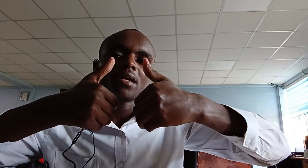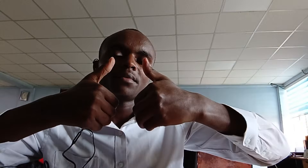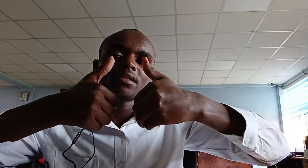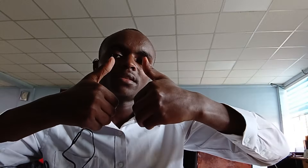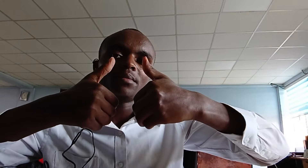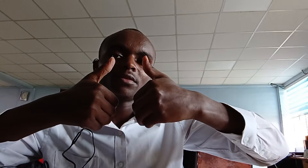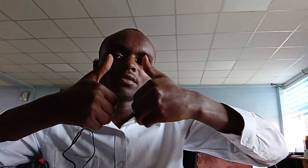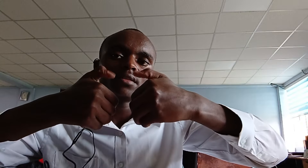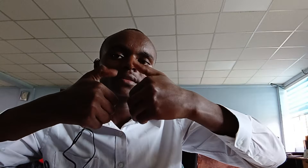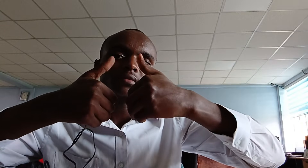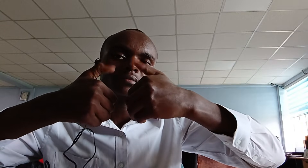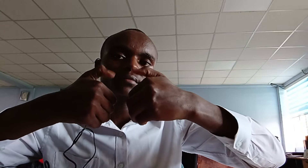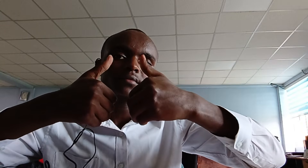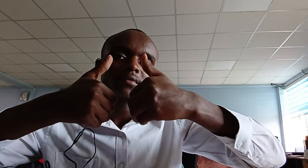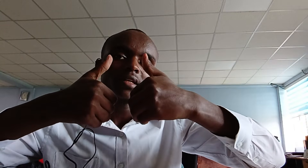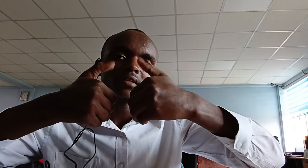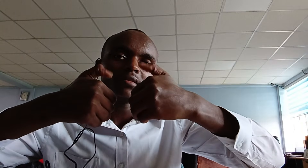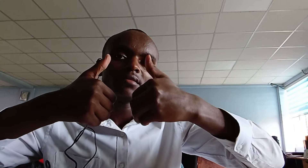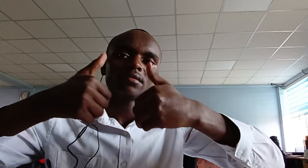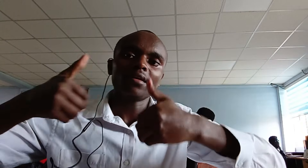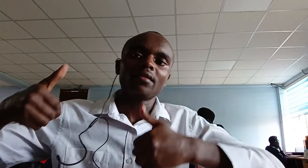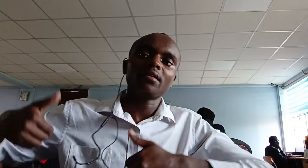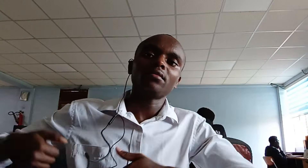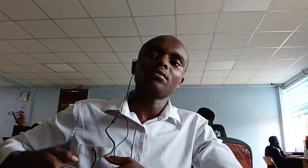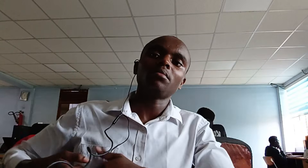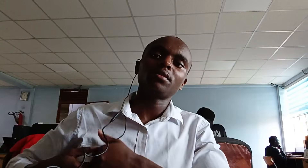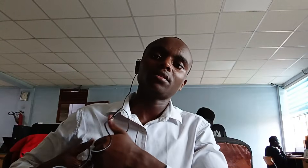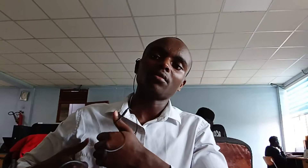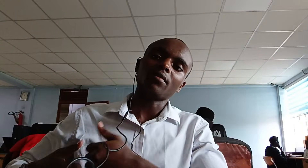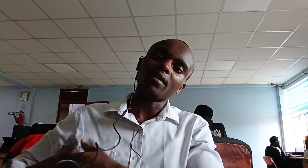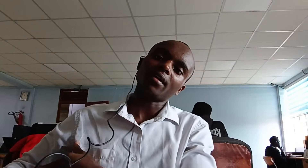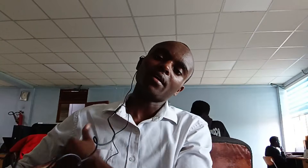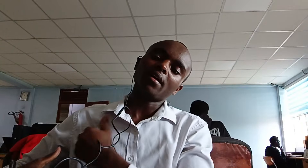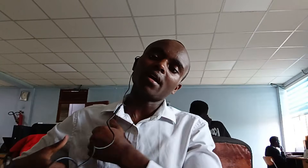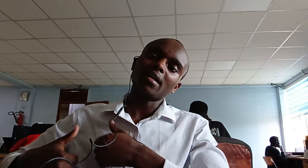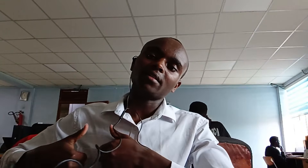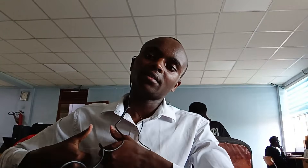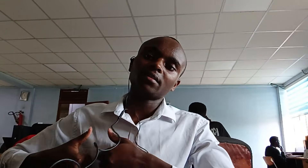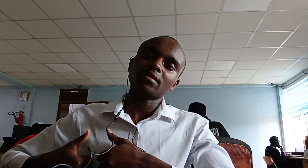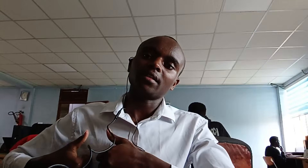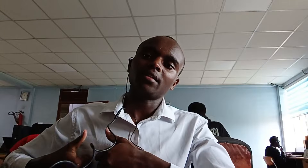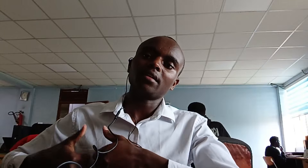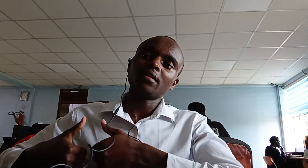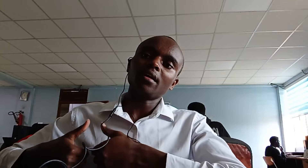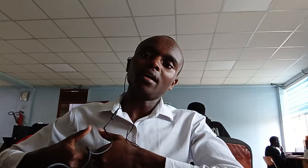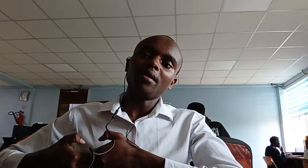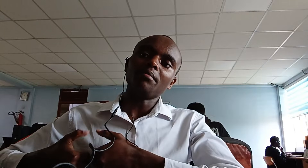Just demonstrating like this. Then put it on the heart side.